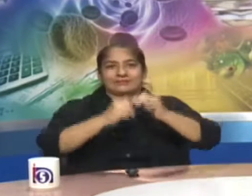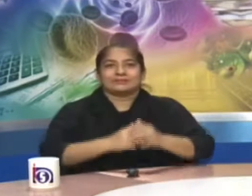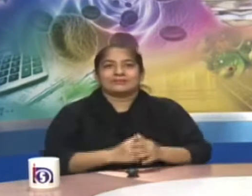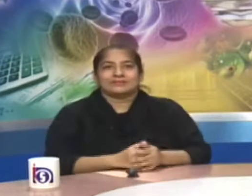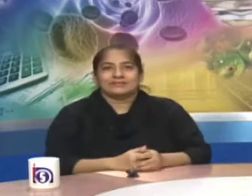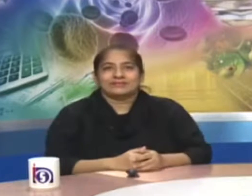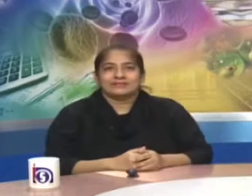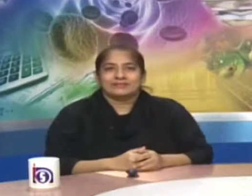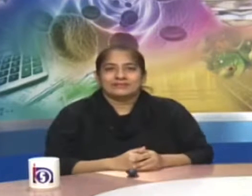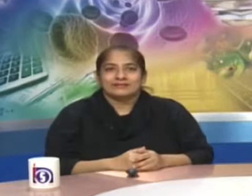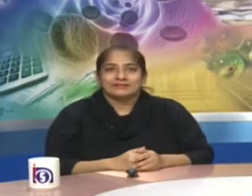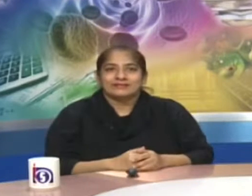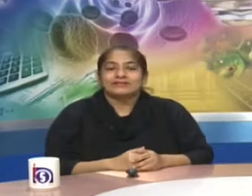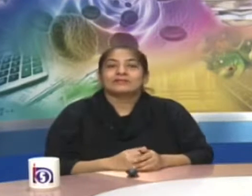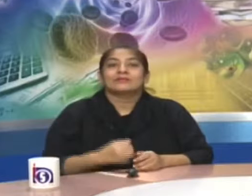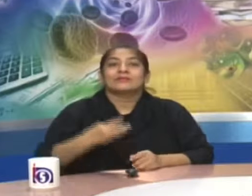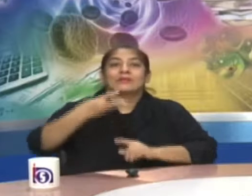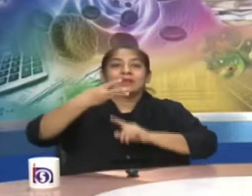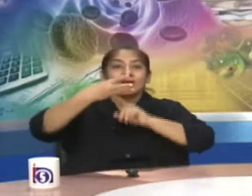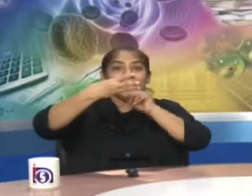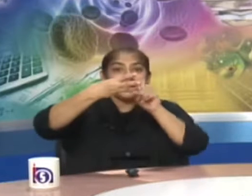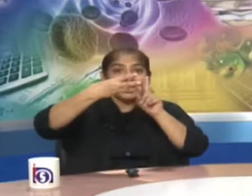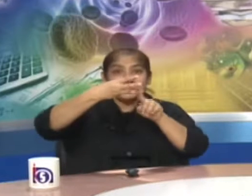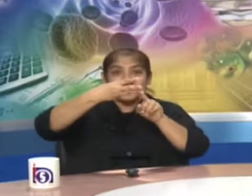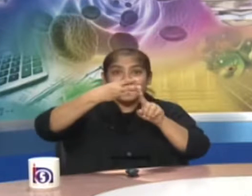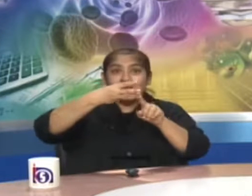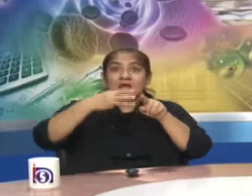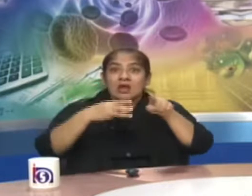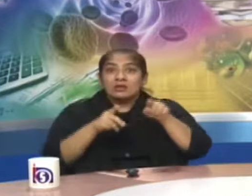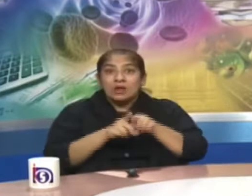The second role is that it promotes the development of market.